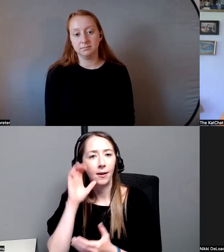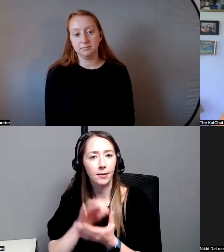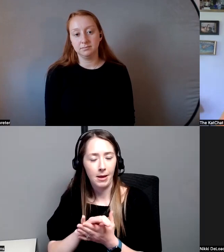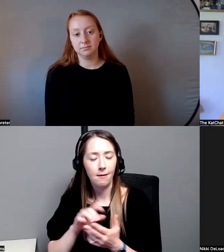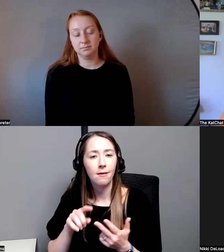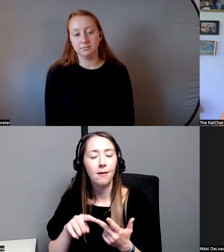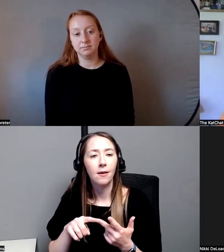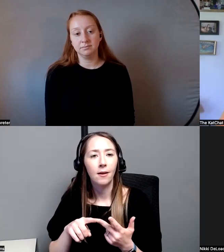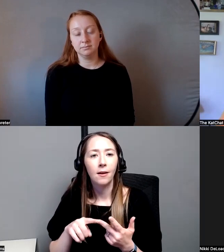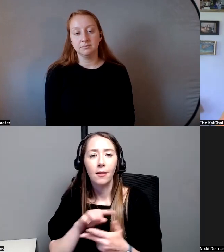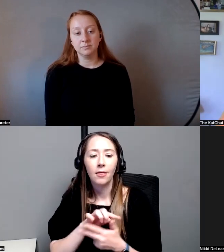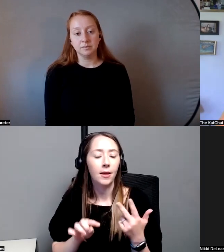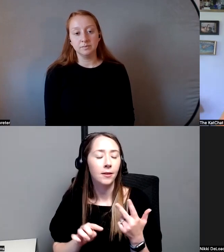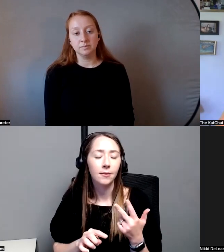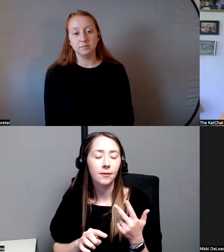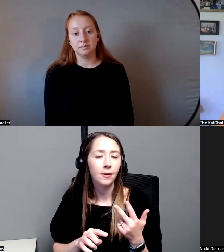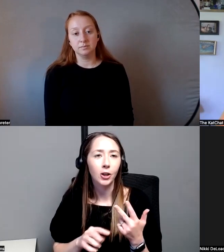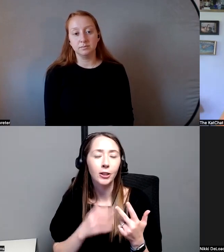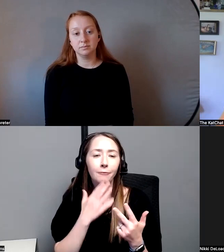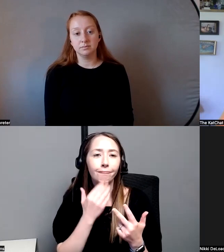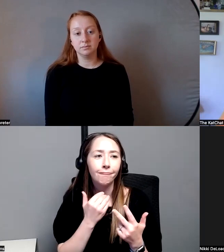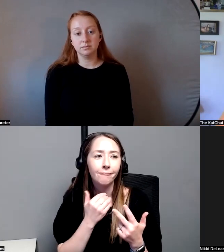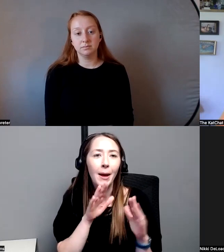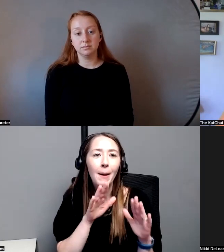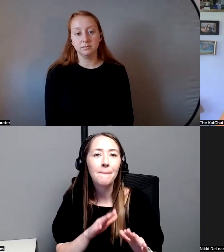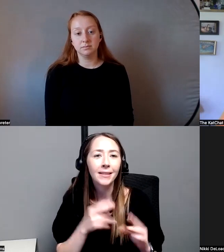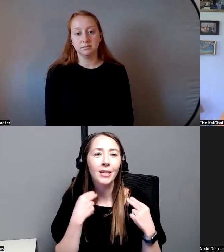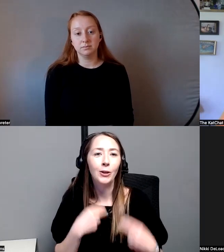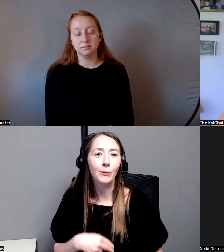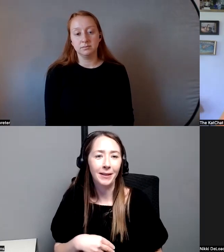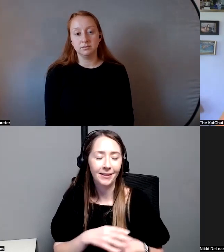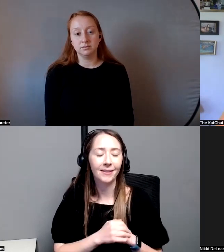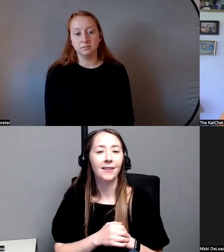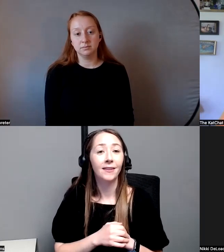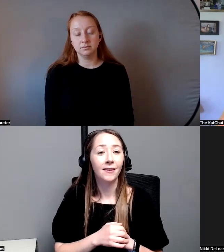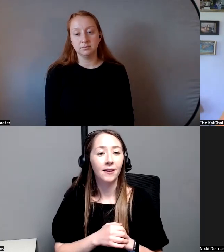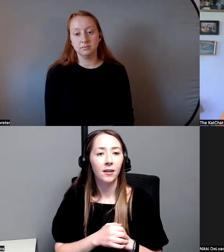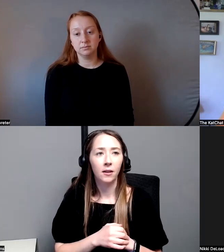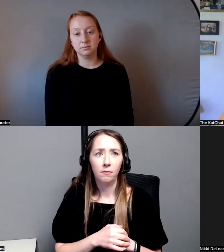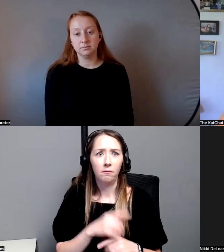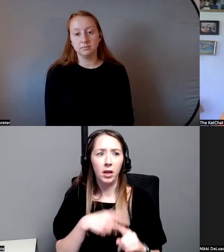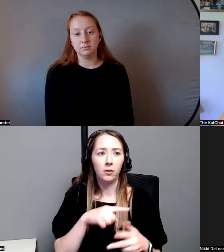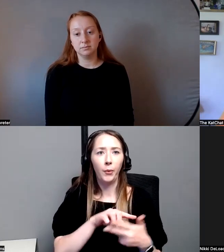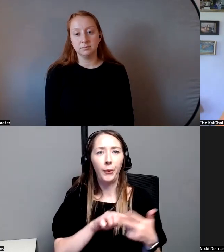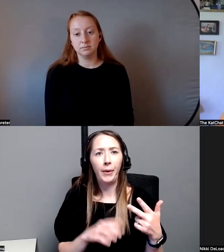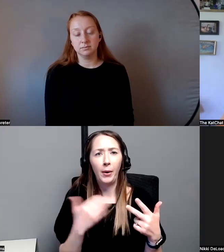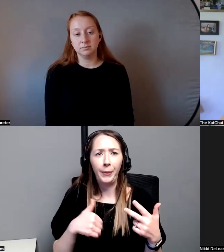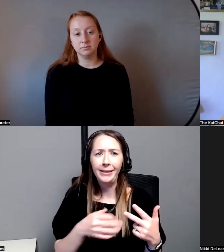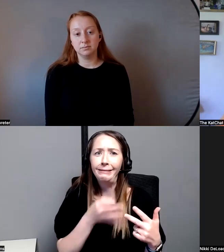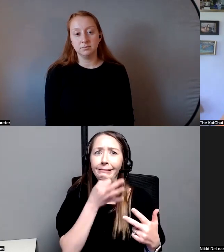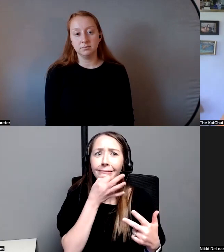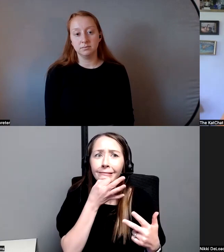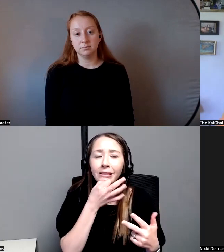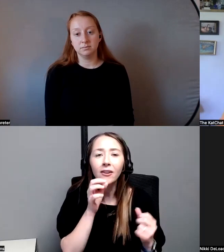have, like, they are such gems of human beings and also phenomenal actors. Again,